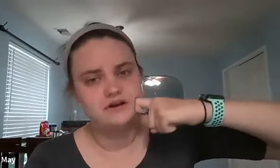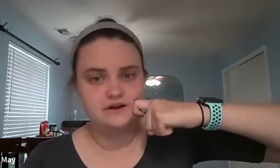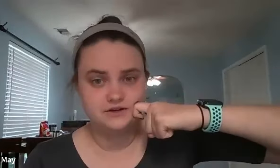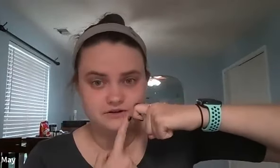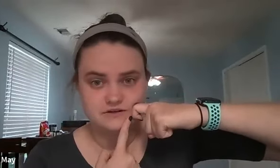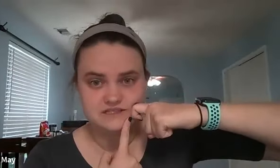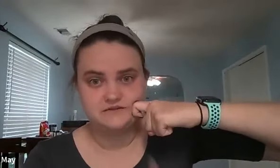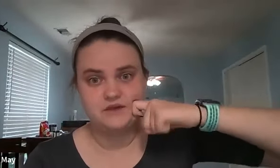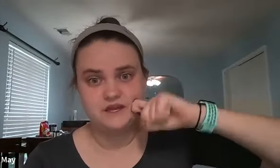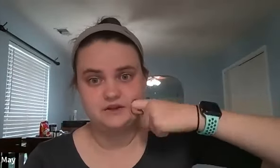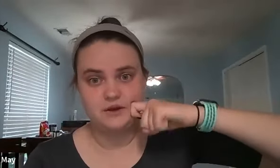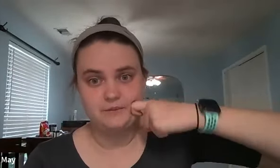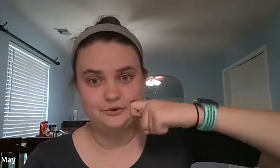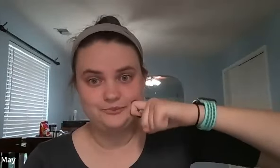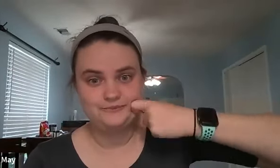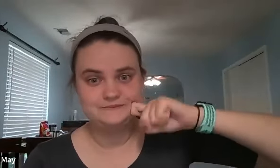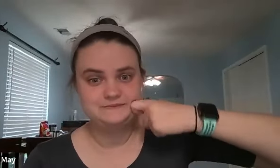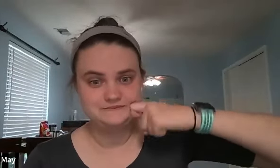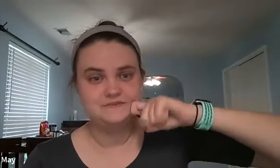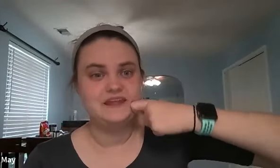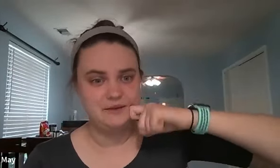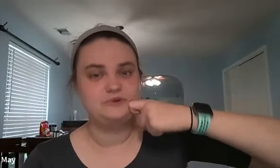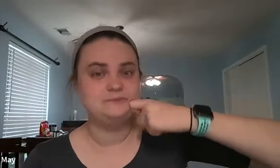on the side of your mouth, and you go apple. Apple.